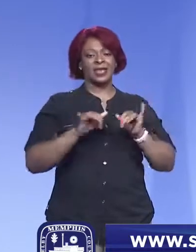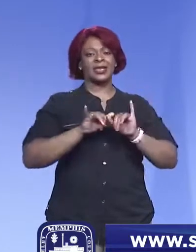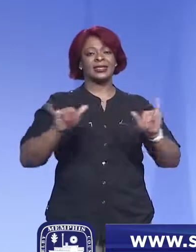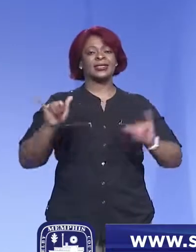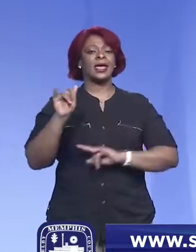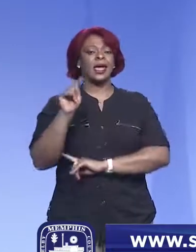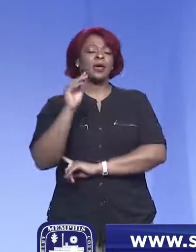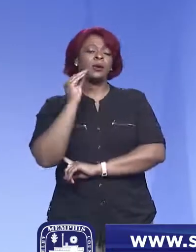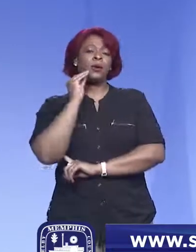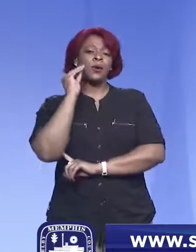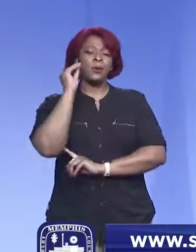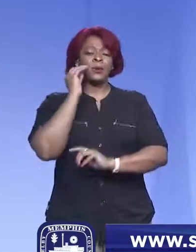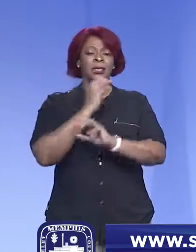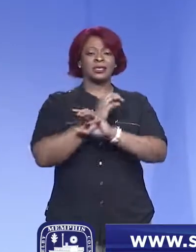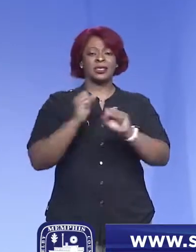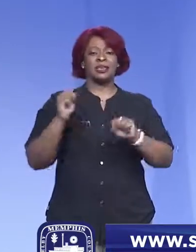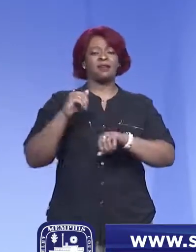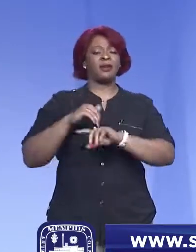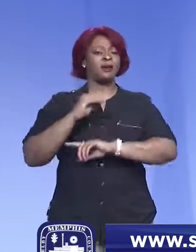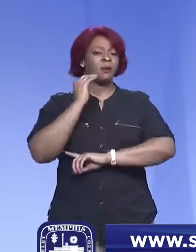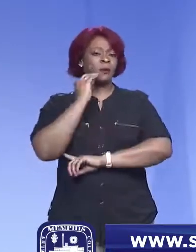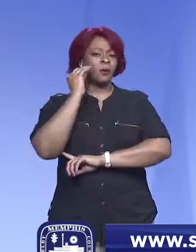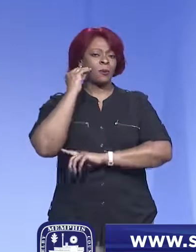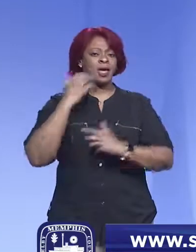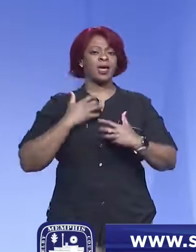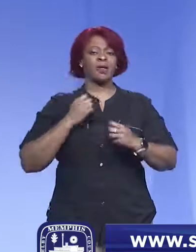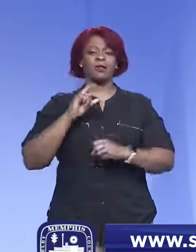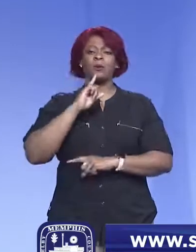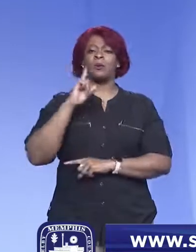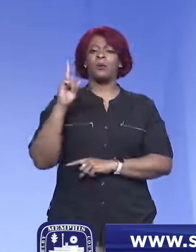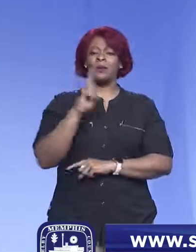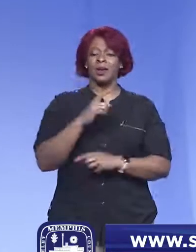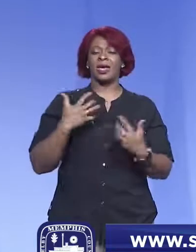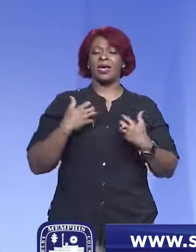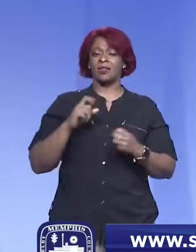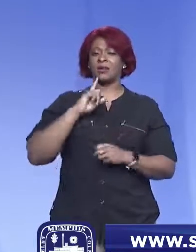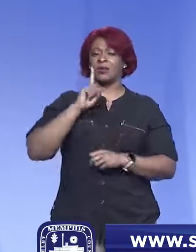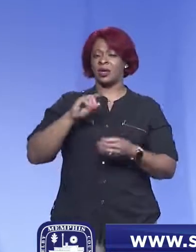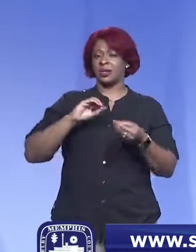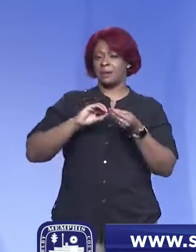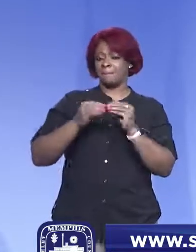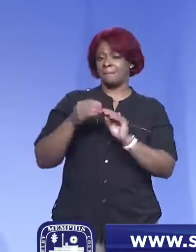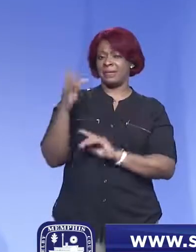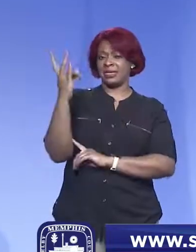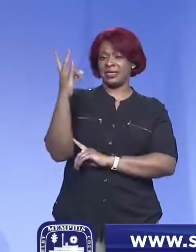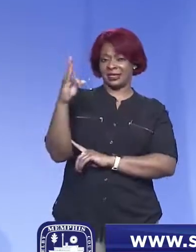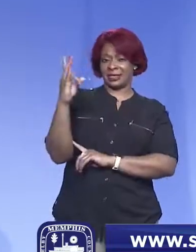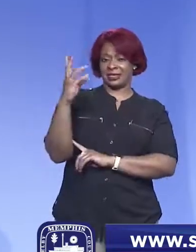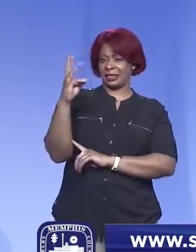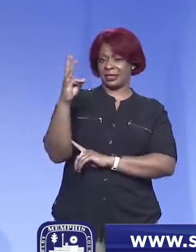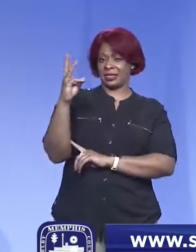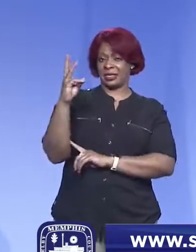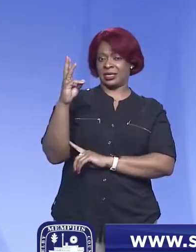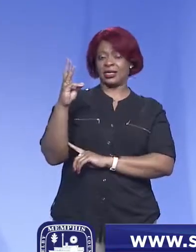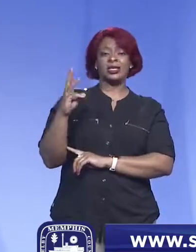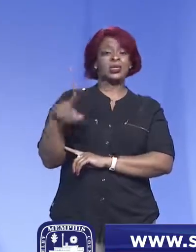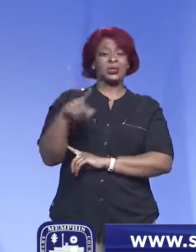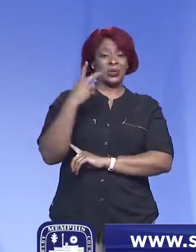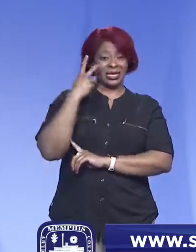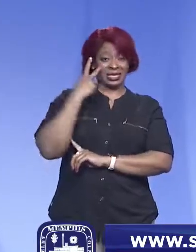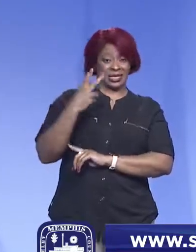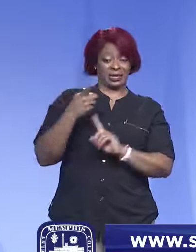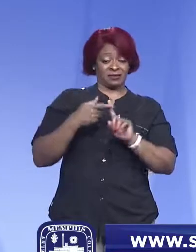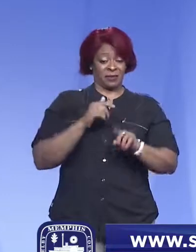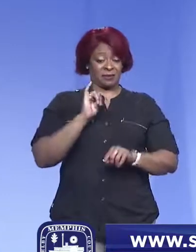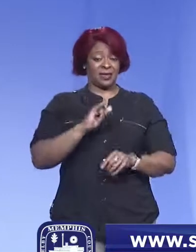home, the safer at home health order and health directive number 16, because as you can see from